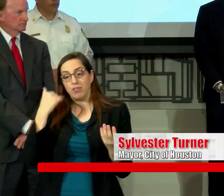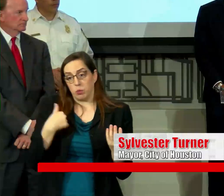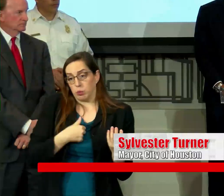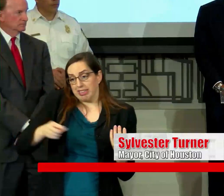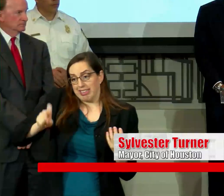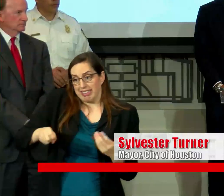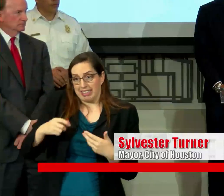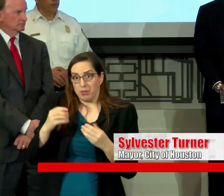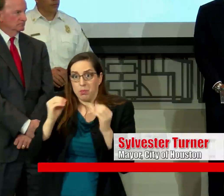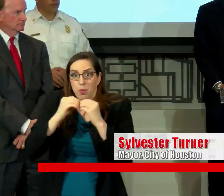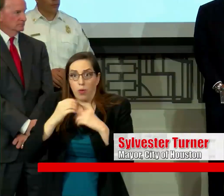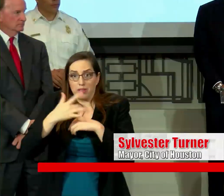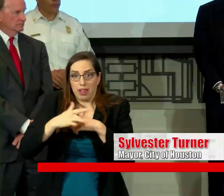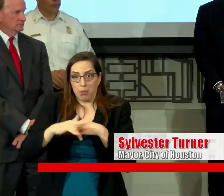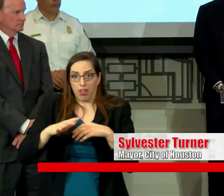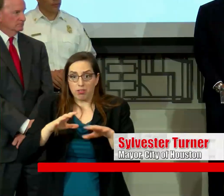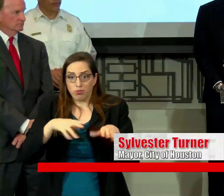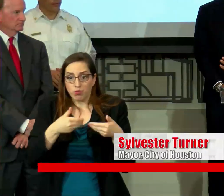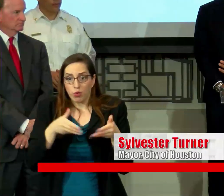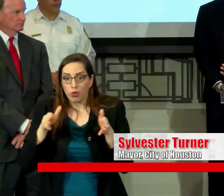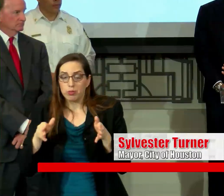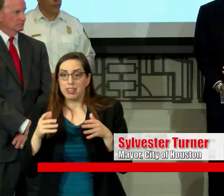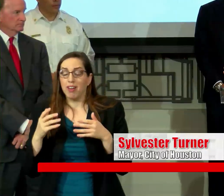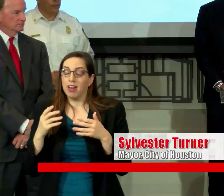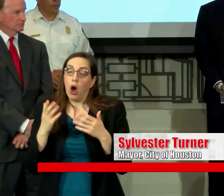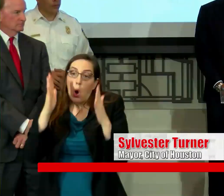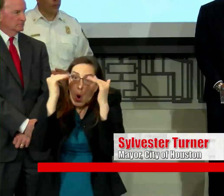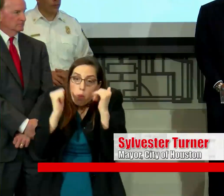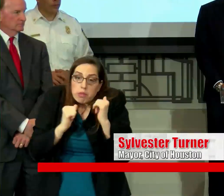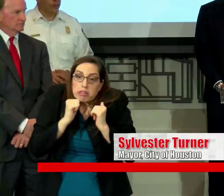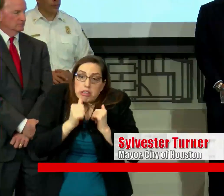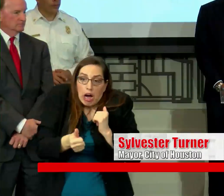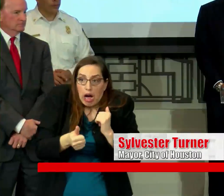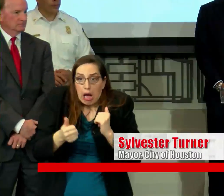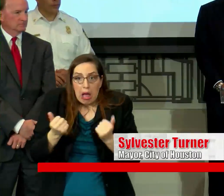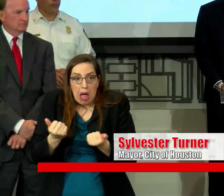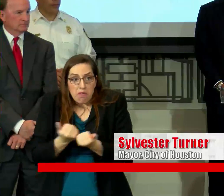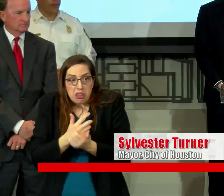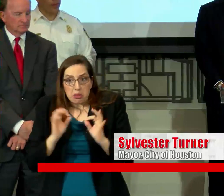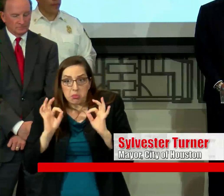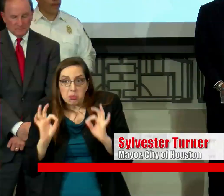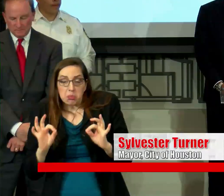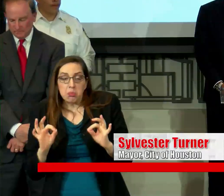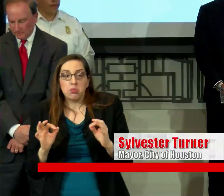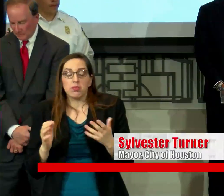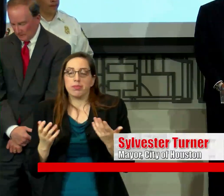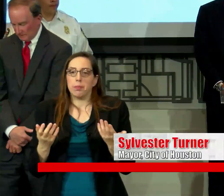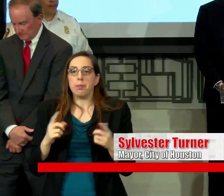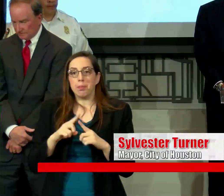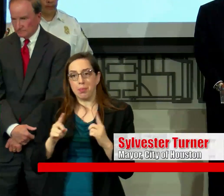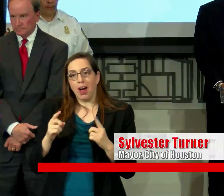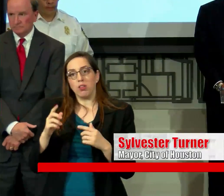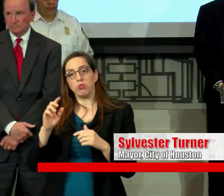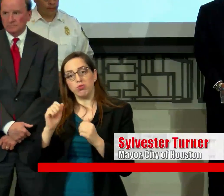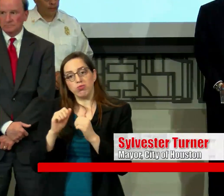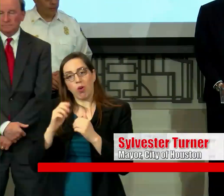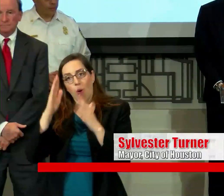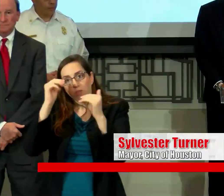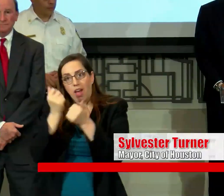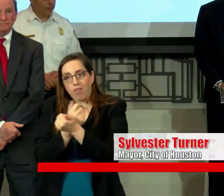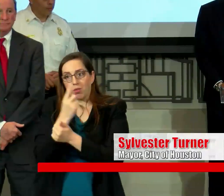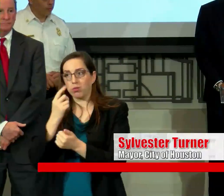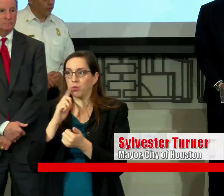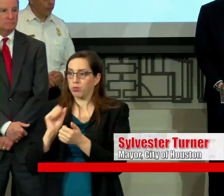need the space. If we get to that point, hopefully we won't, and hopefully people will work together in concert, and we can